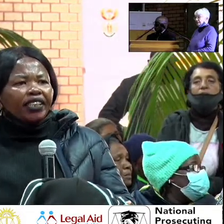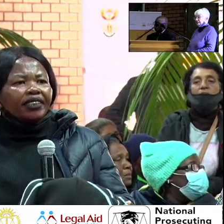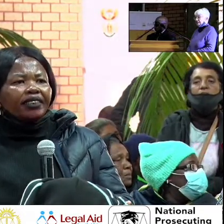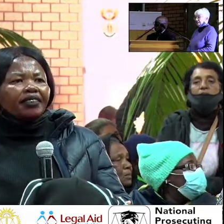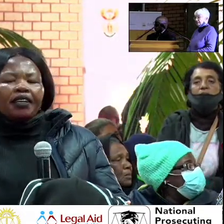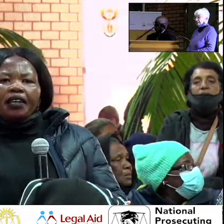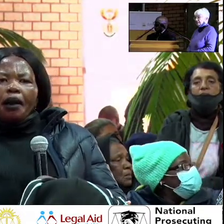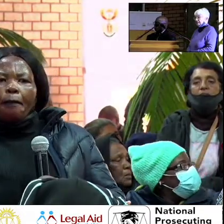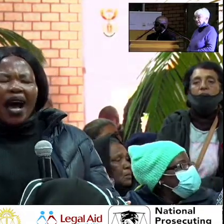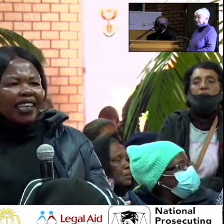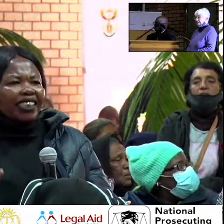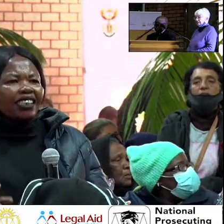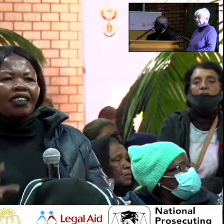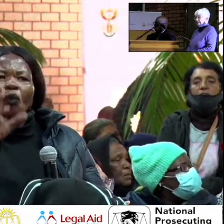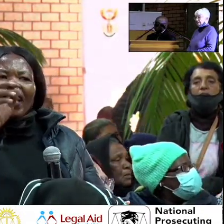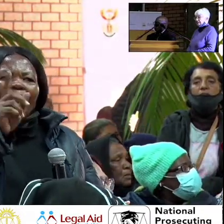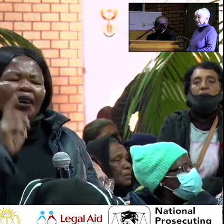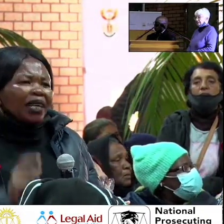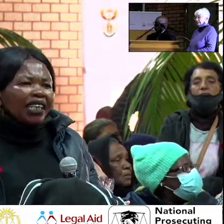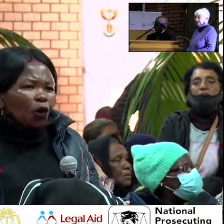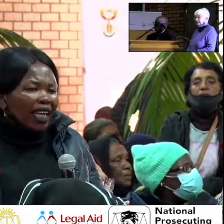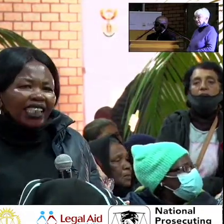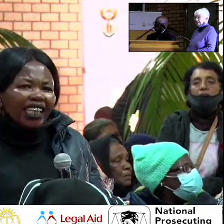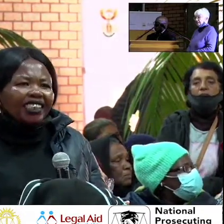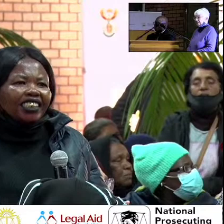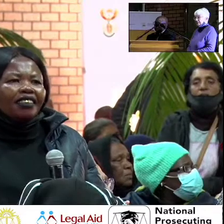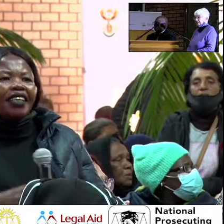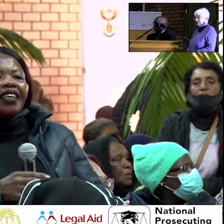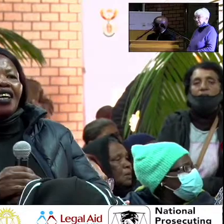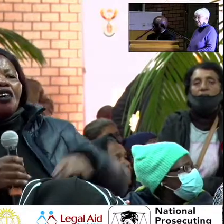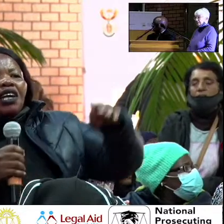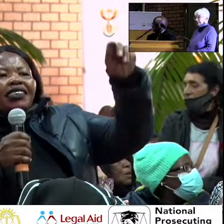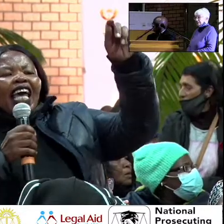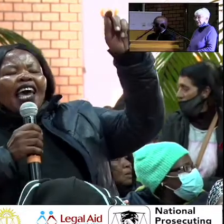on. But what my request is,